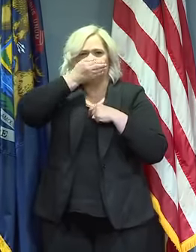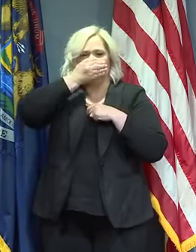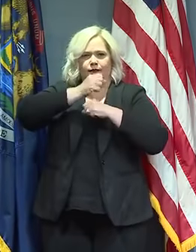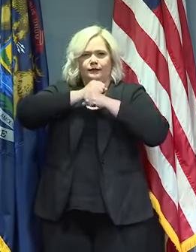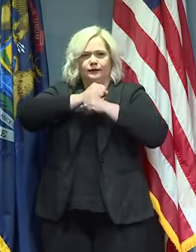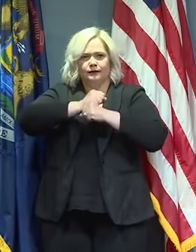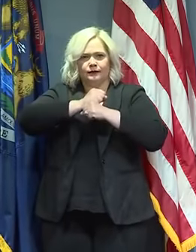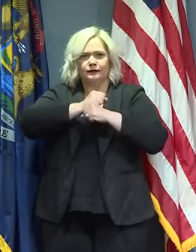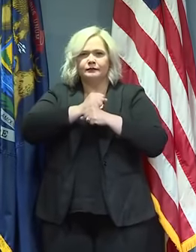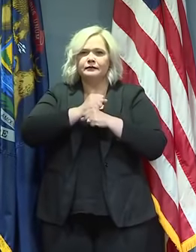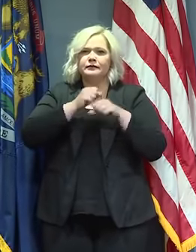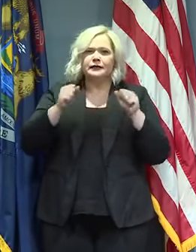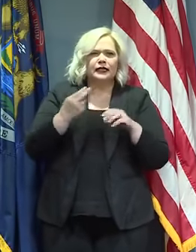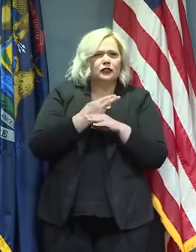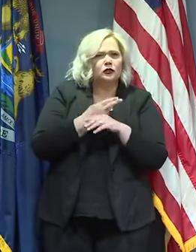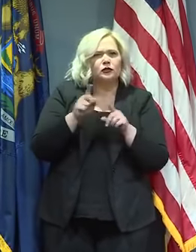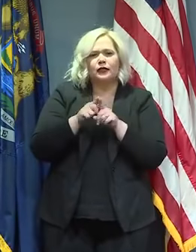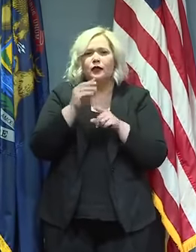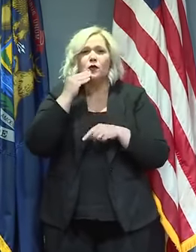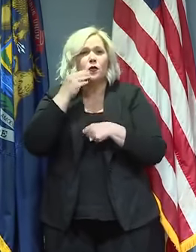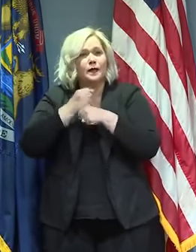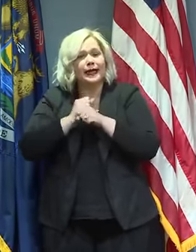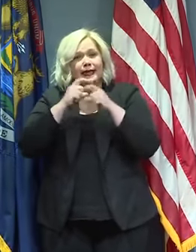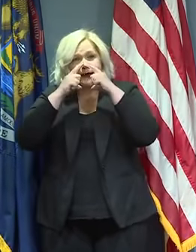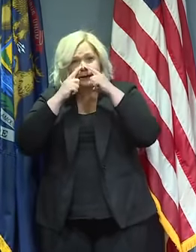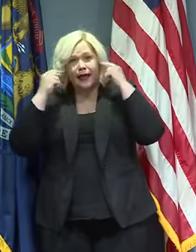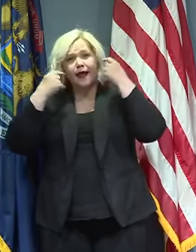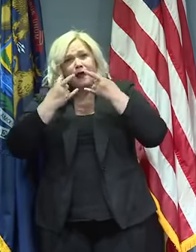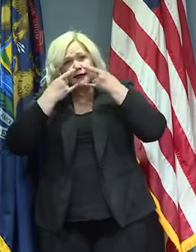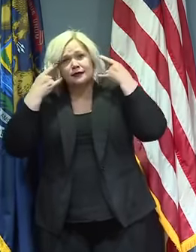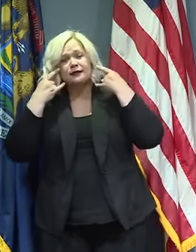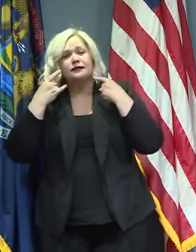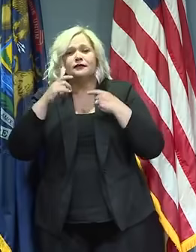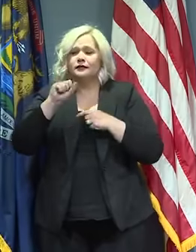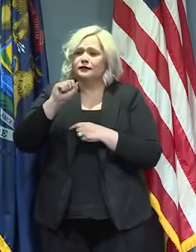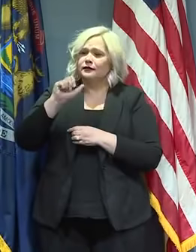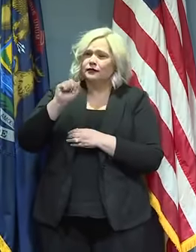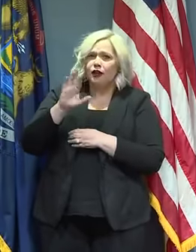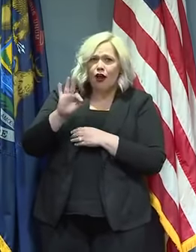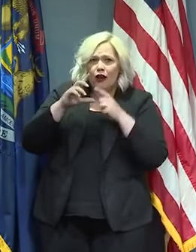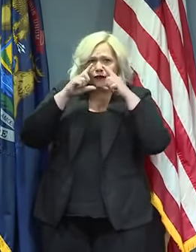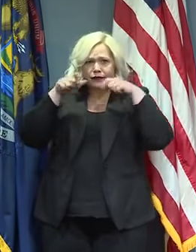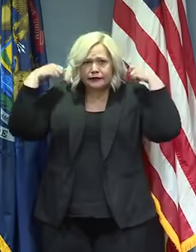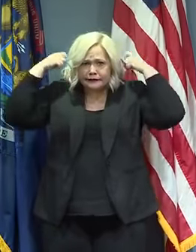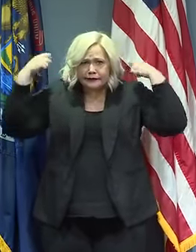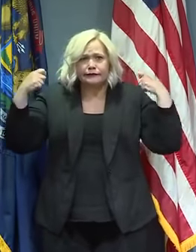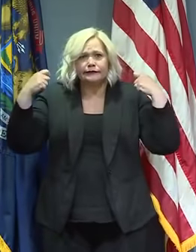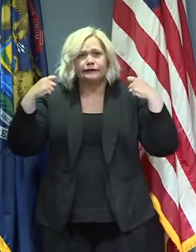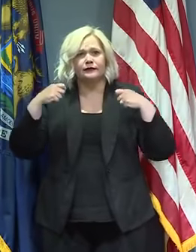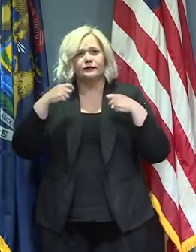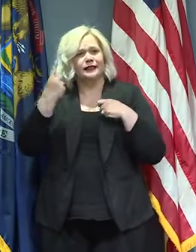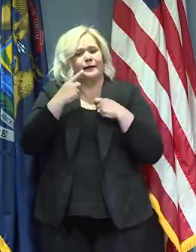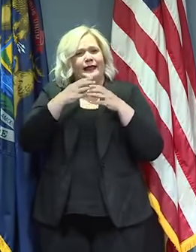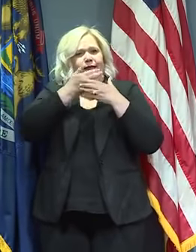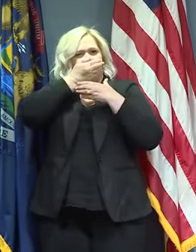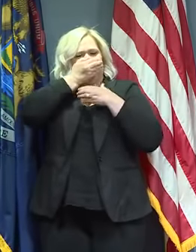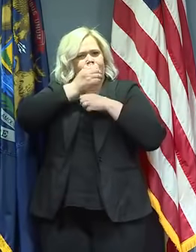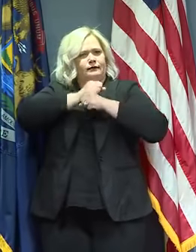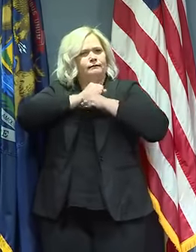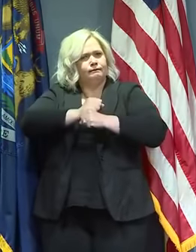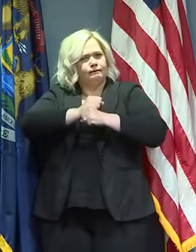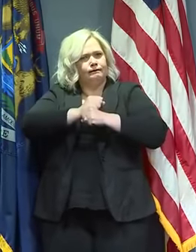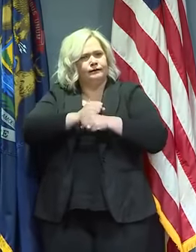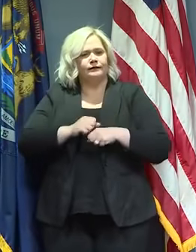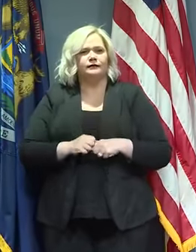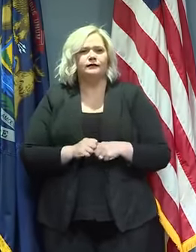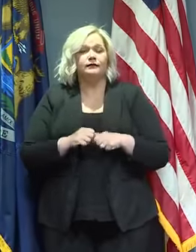as they can use something like a homemade mask, a scarf, a bandana, or a handkerchief. Today, I signed Executive